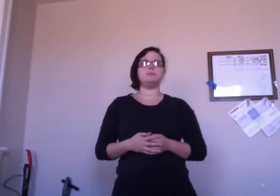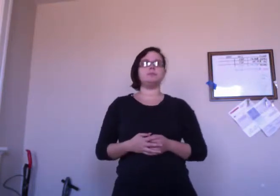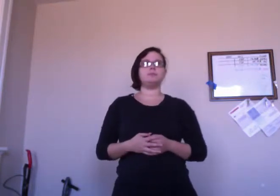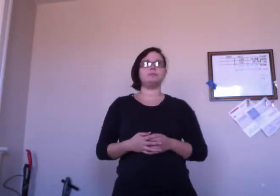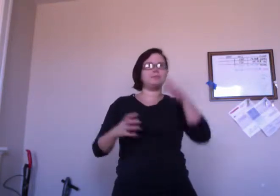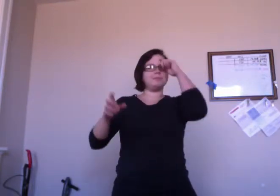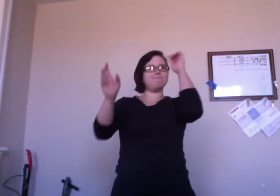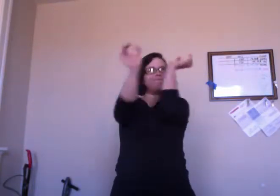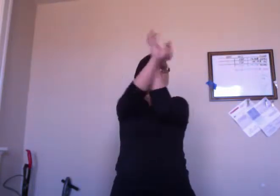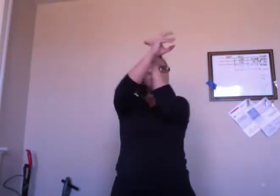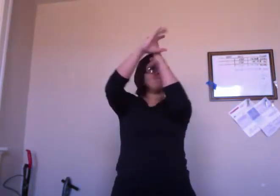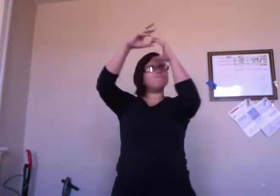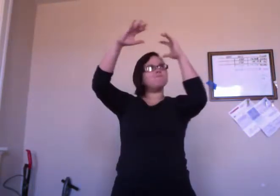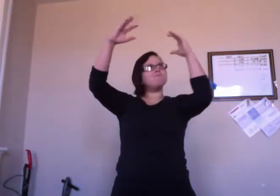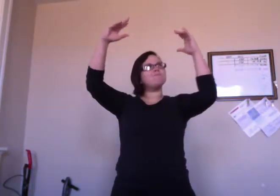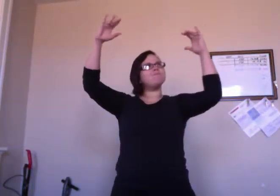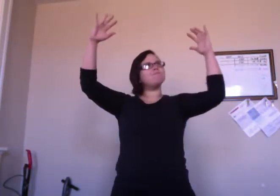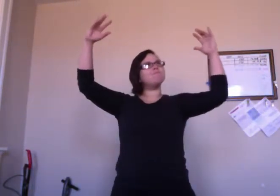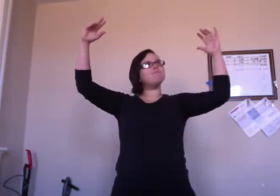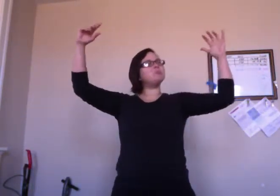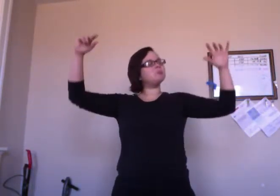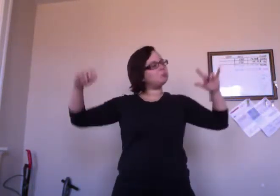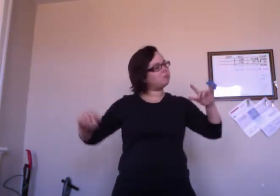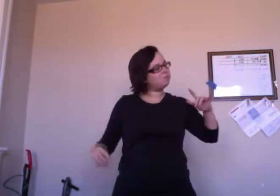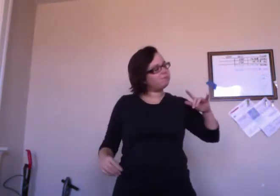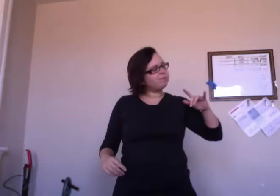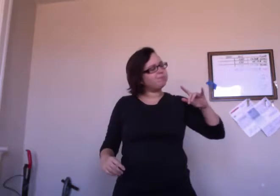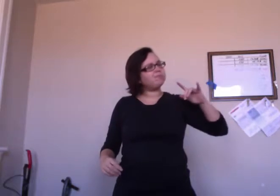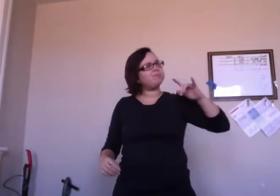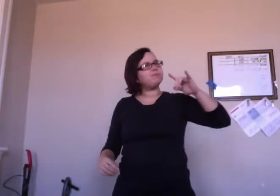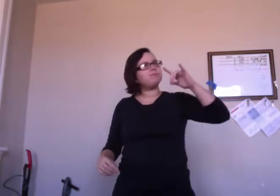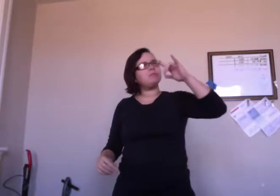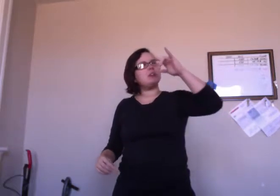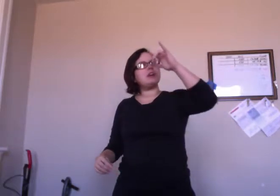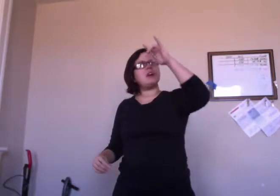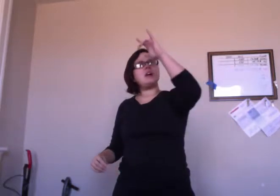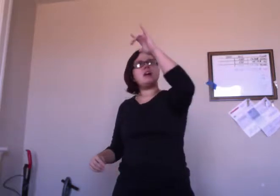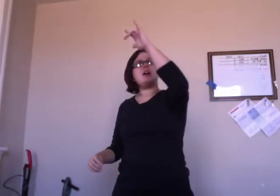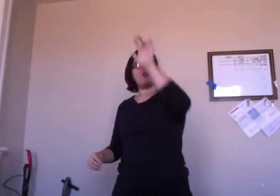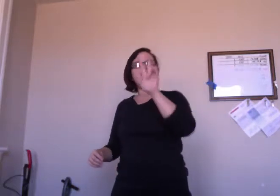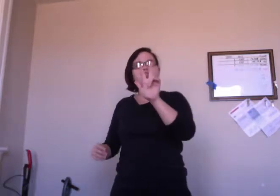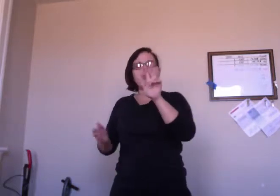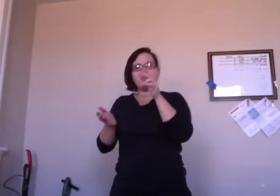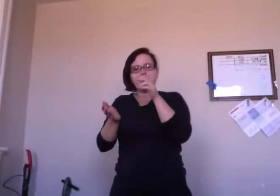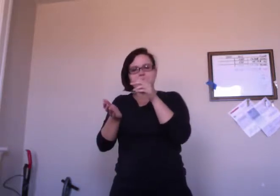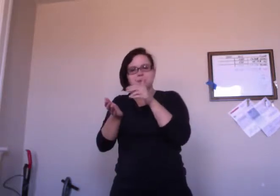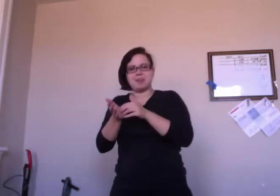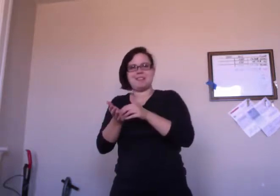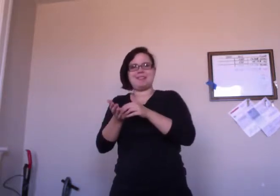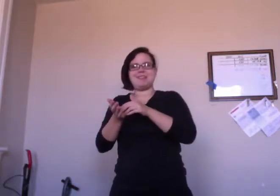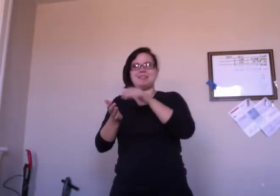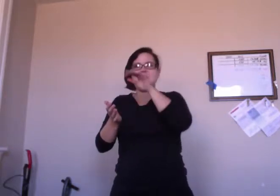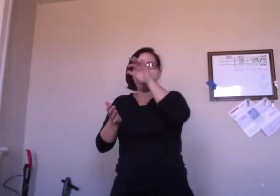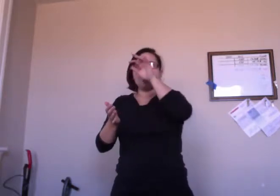Imagine a big explosion as you climb through 3,000 feet. Imagine a plane